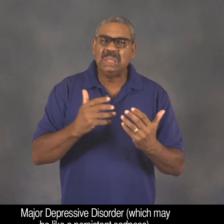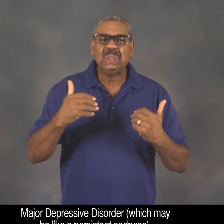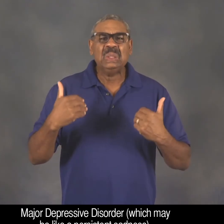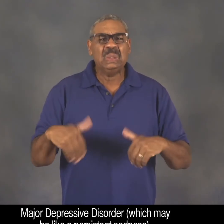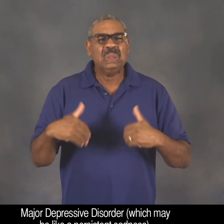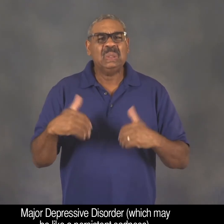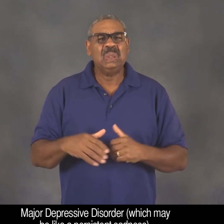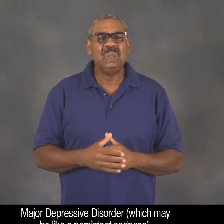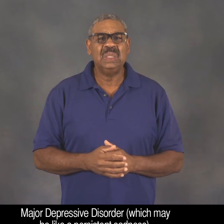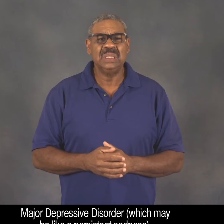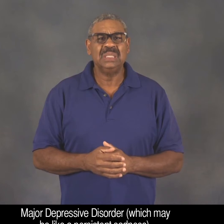sadness,